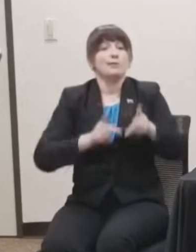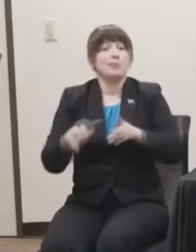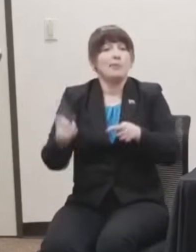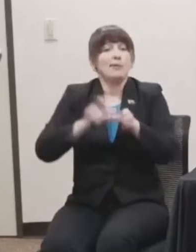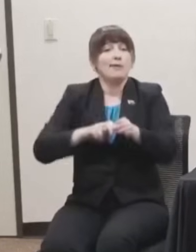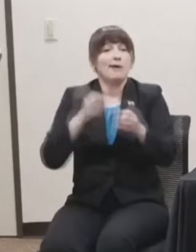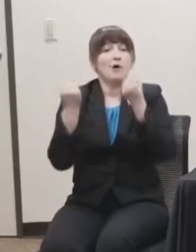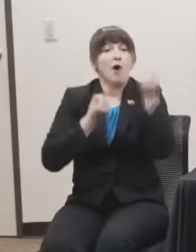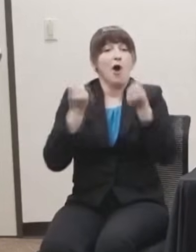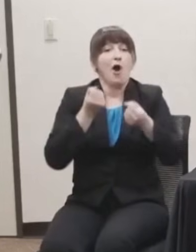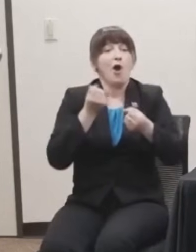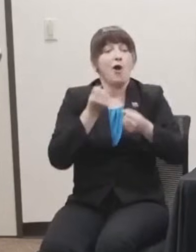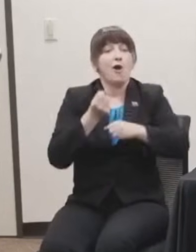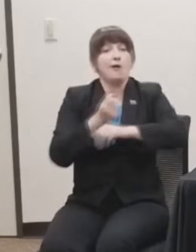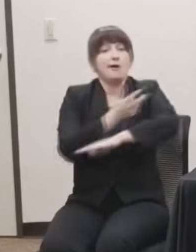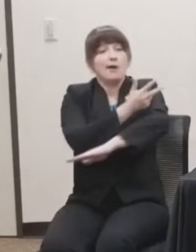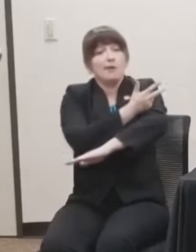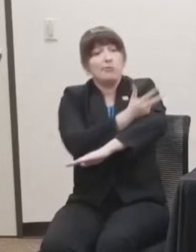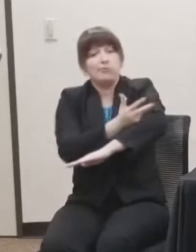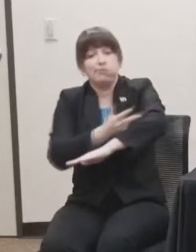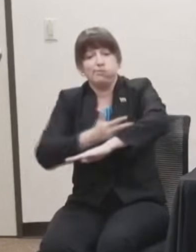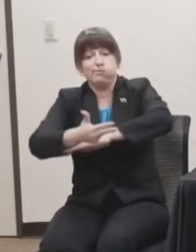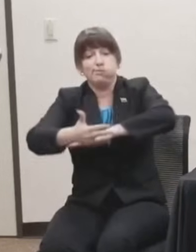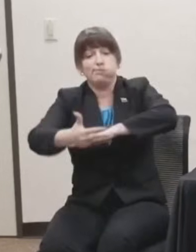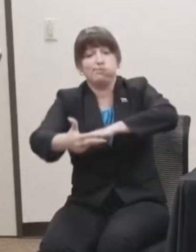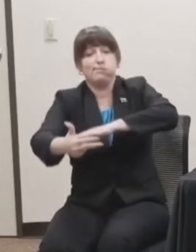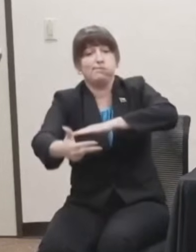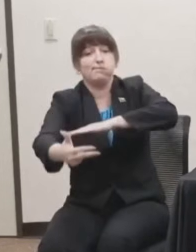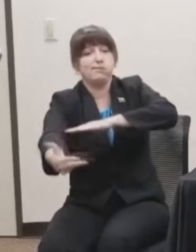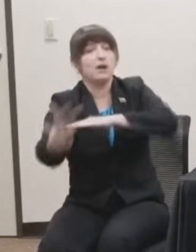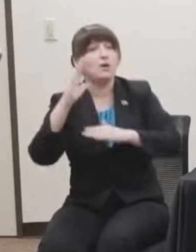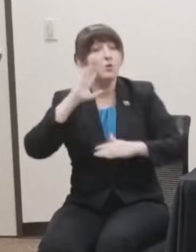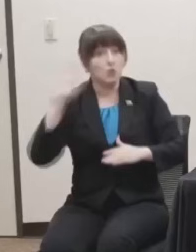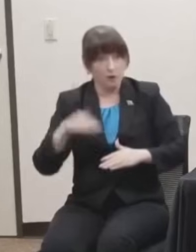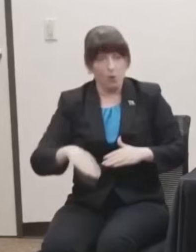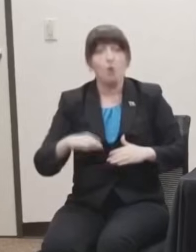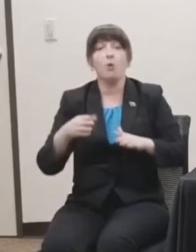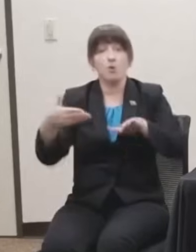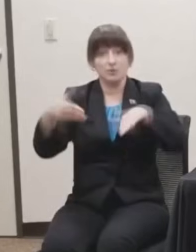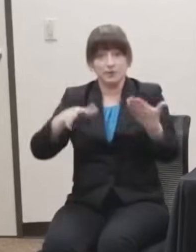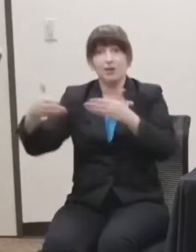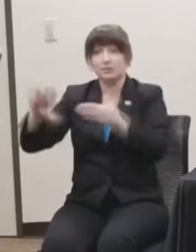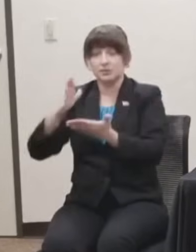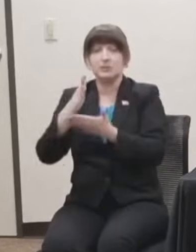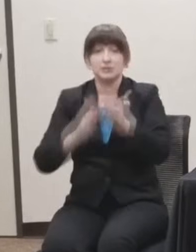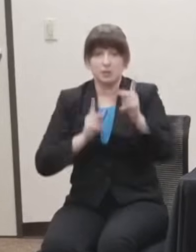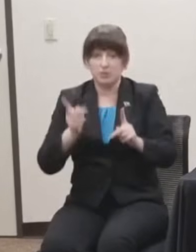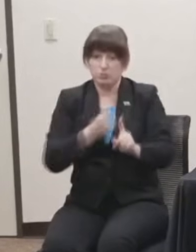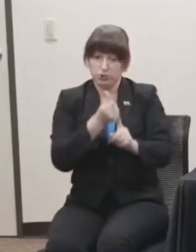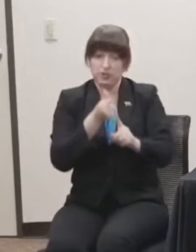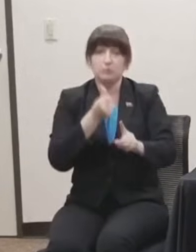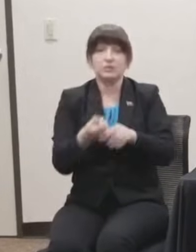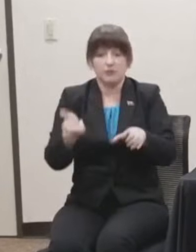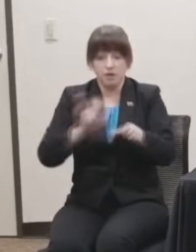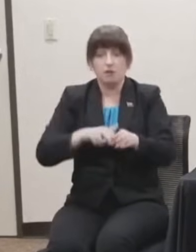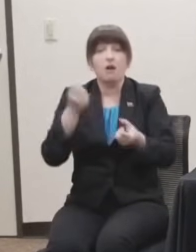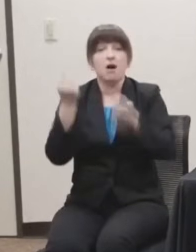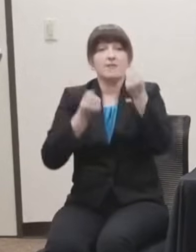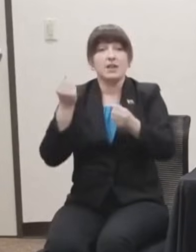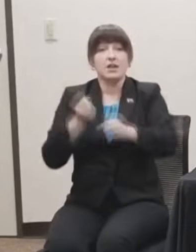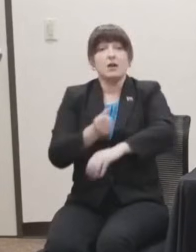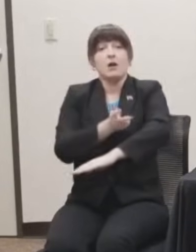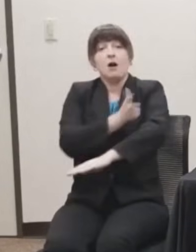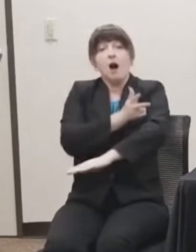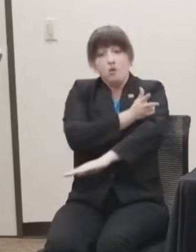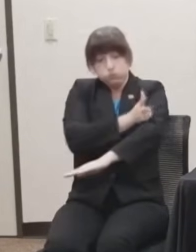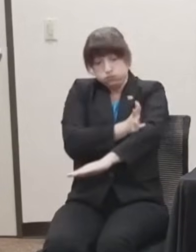some deaths in Kerrville were people who died who got swept away who were trying to evacuate. And so local